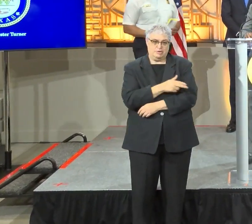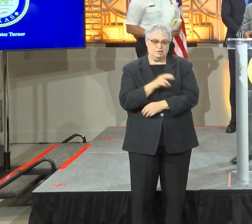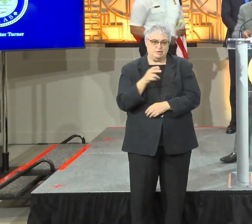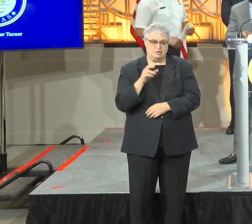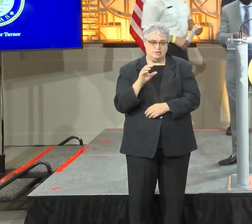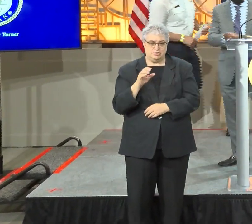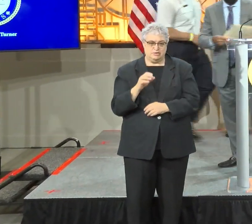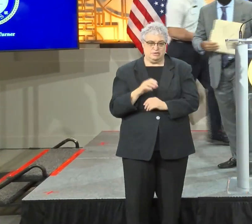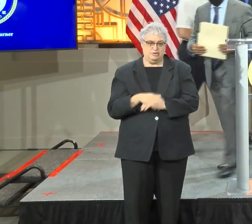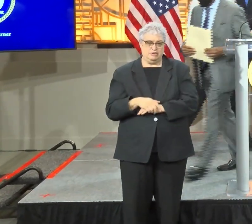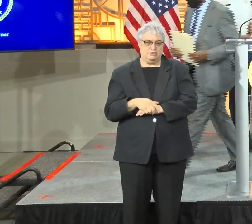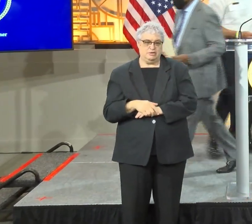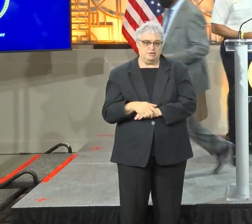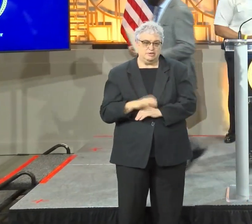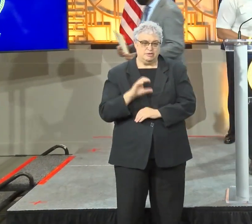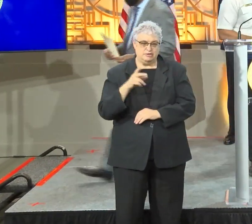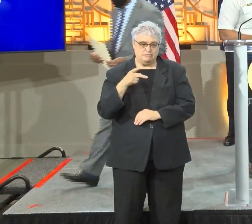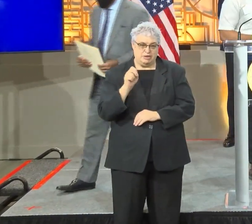Pena.